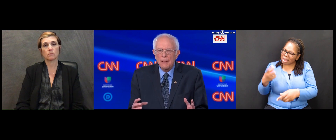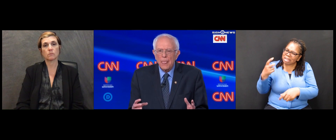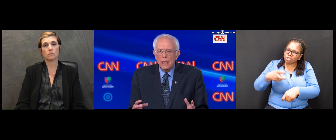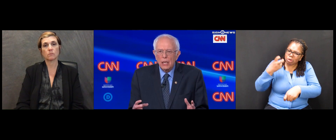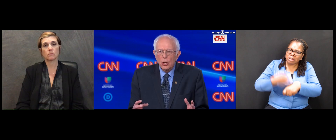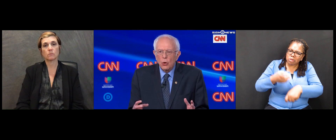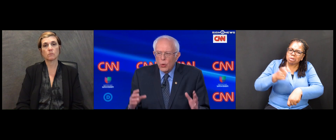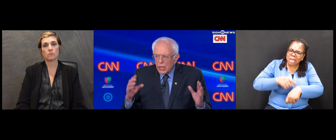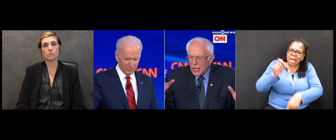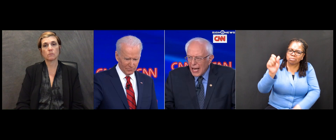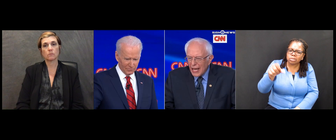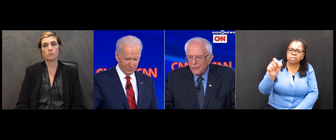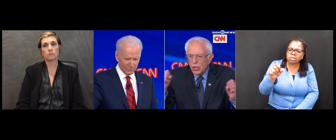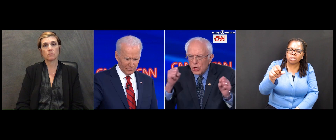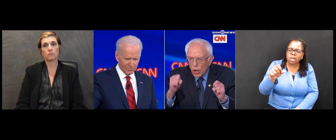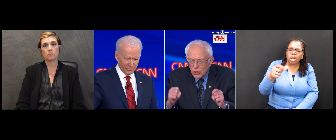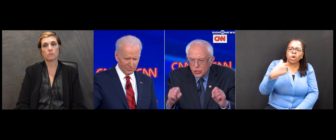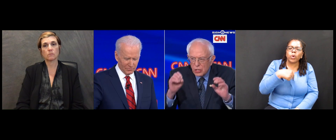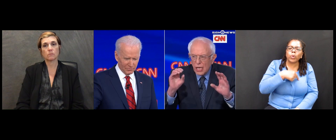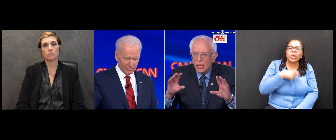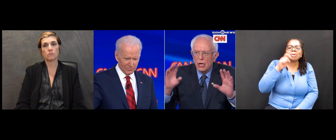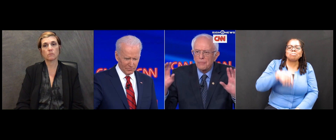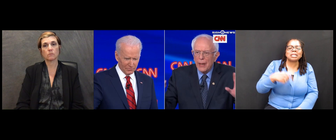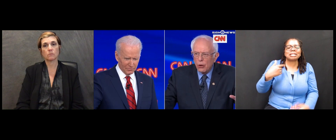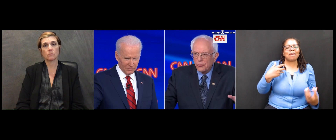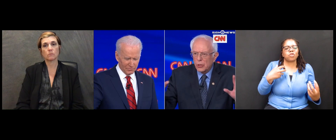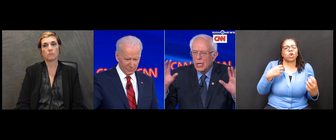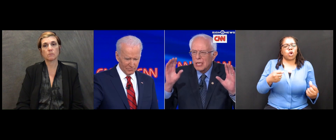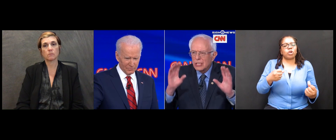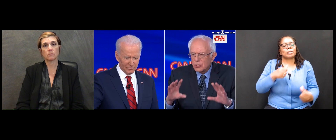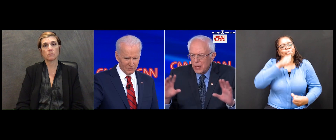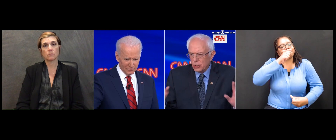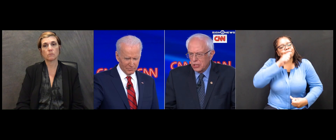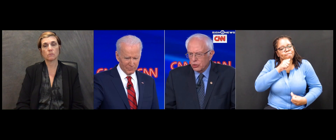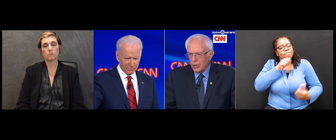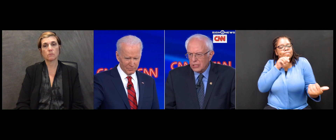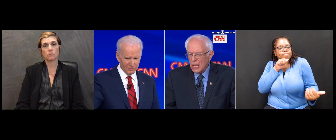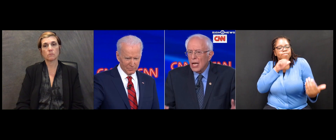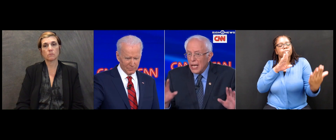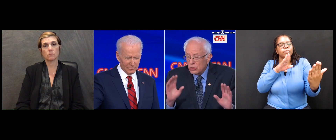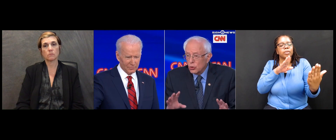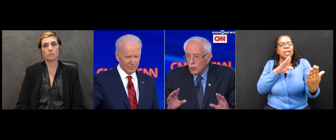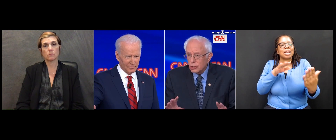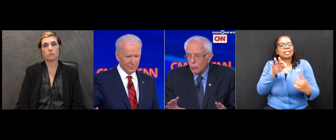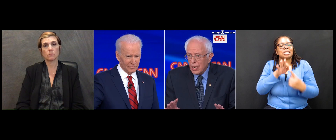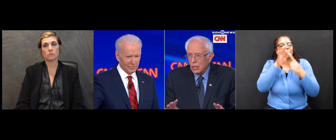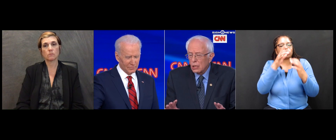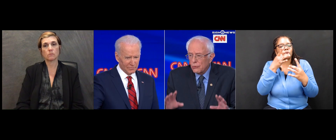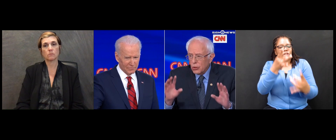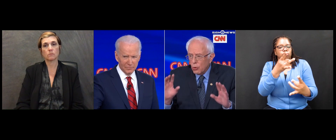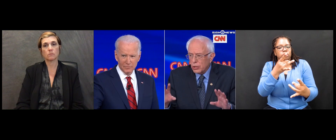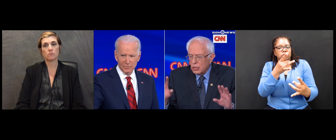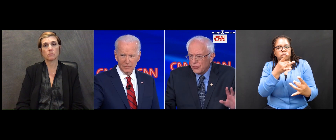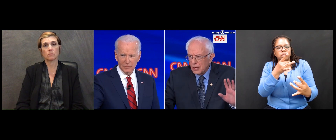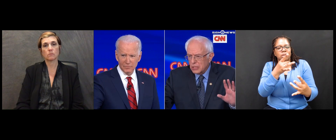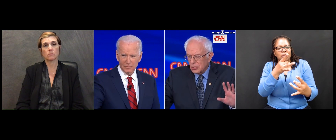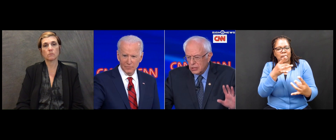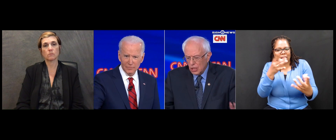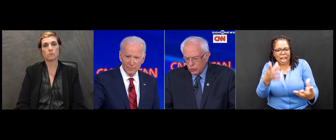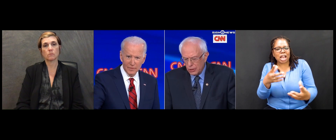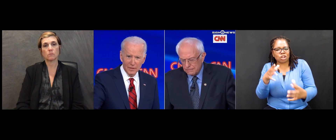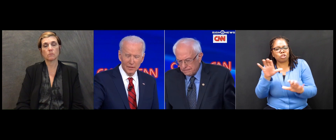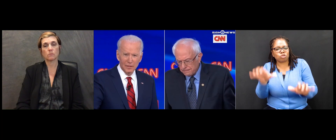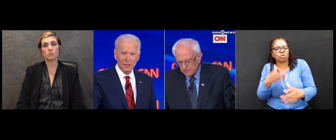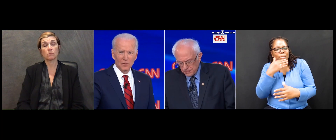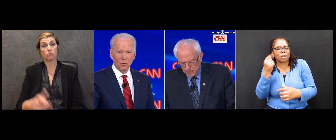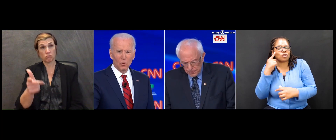times, we're going to have the courage to take on powerful special interests and do what's right Vice President for the Biden. Working families of this